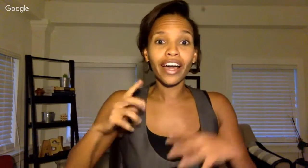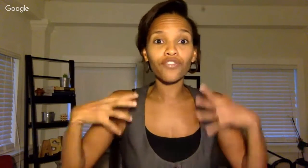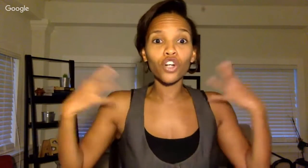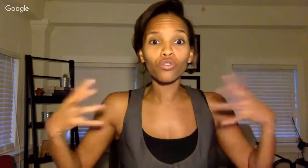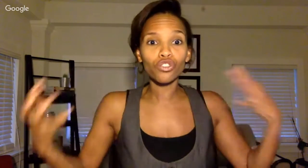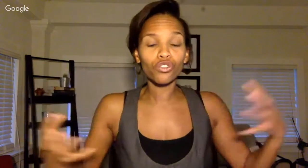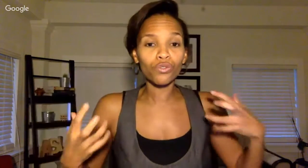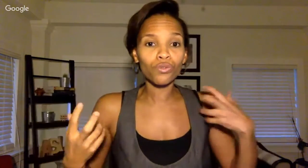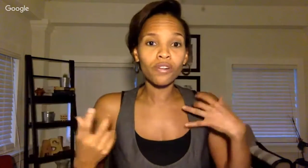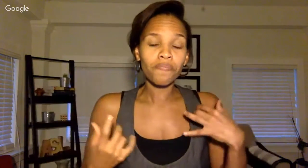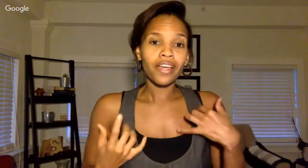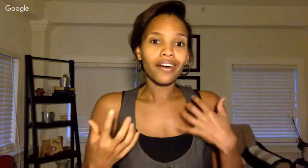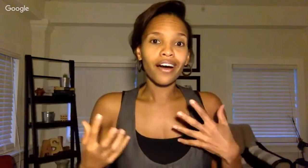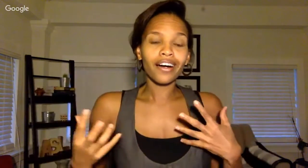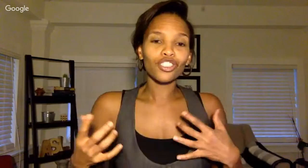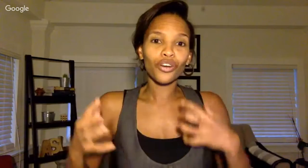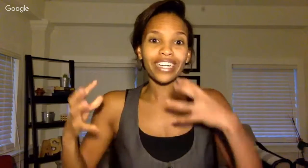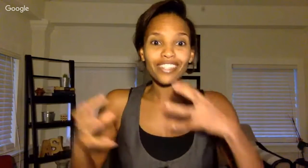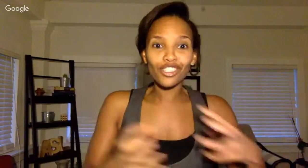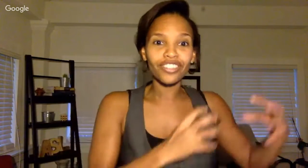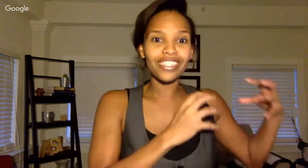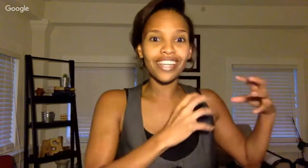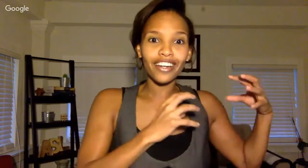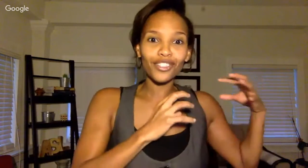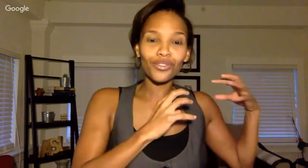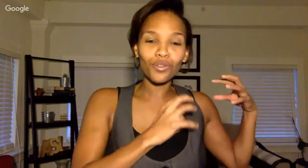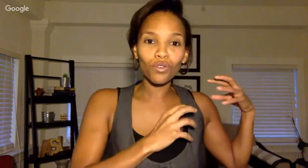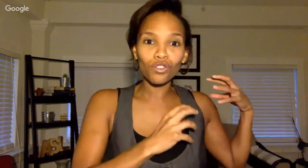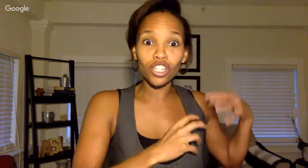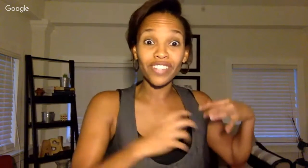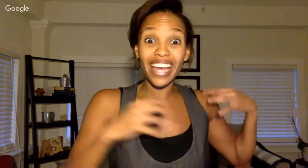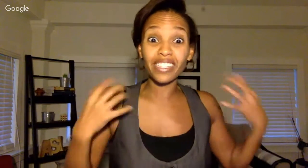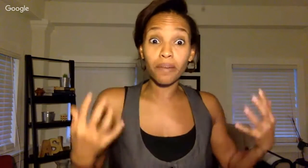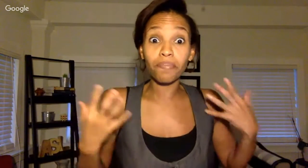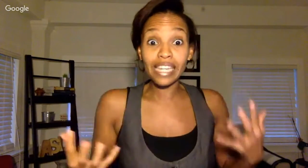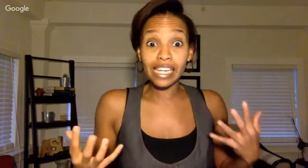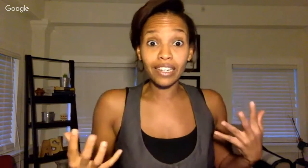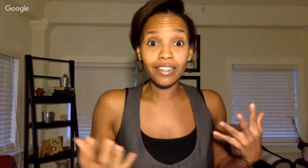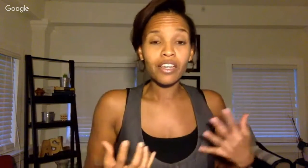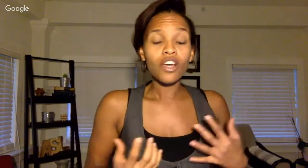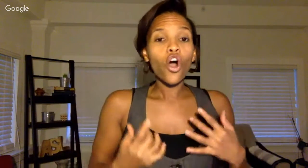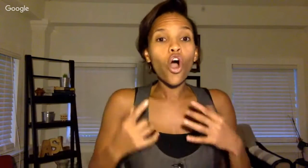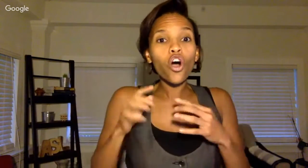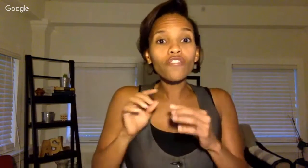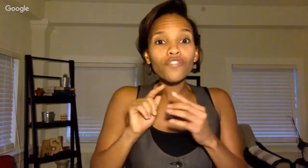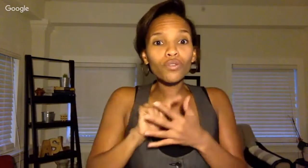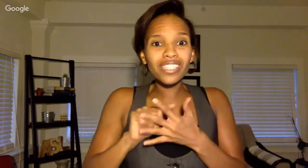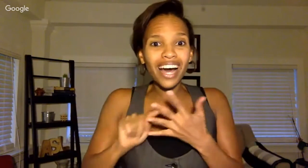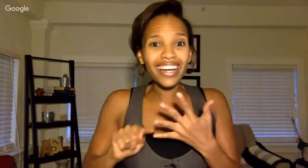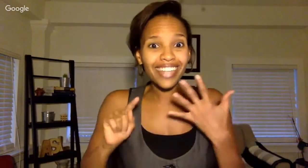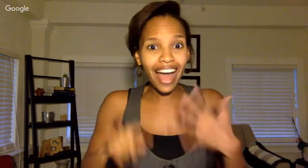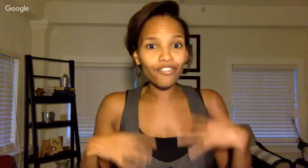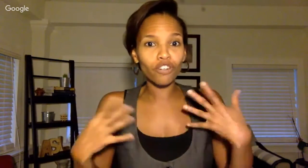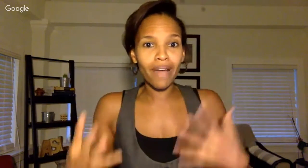of go-to transition sign to a role shift ends up being, all of those signs have